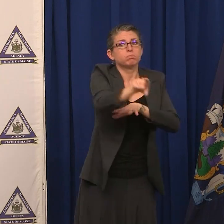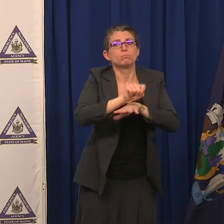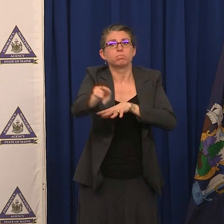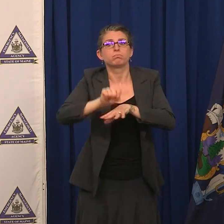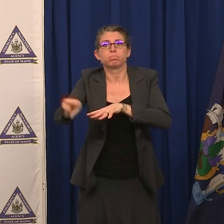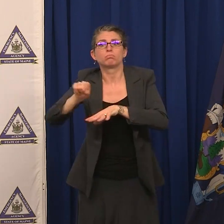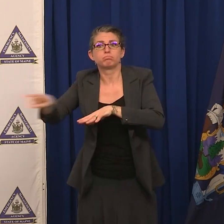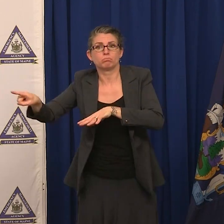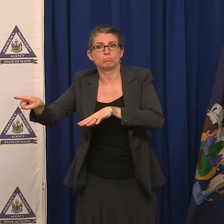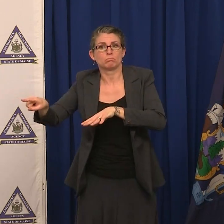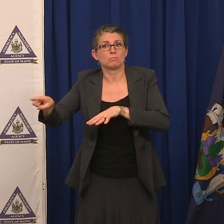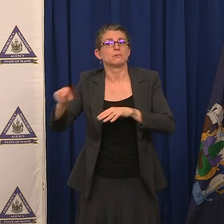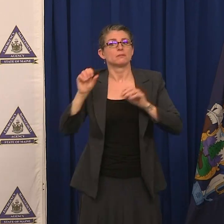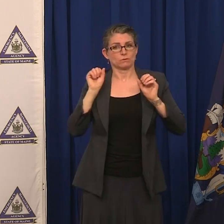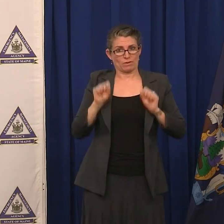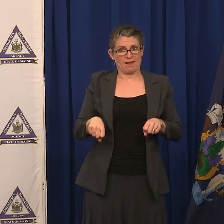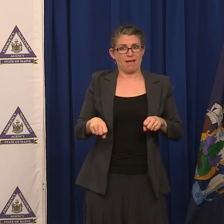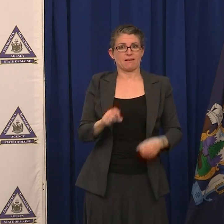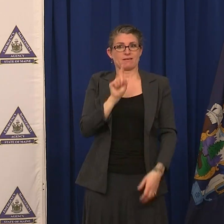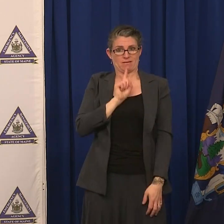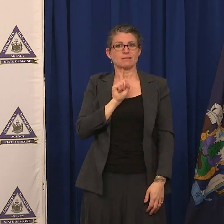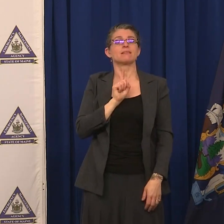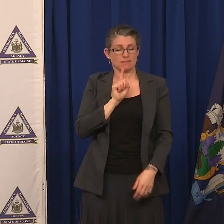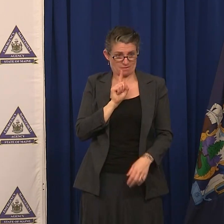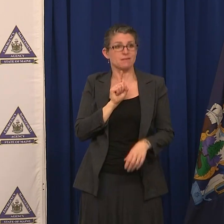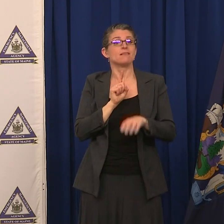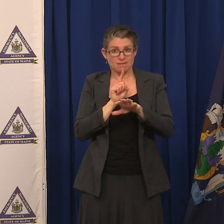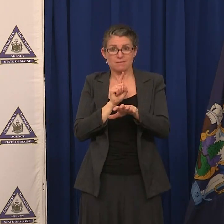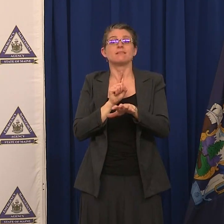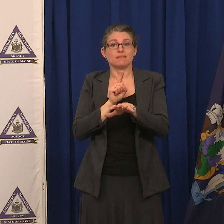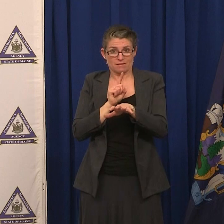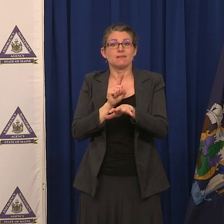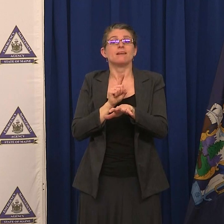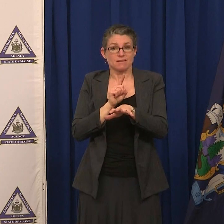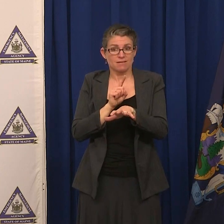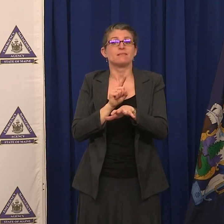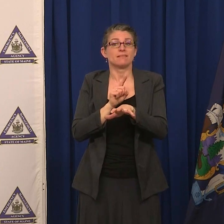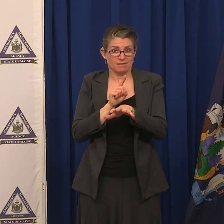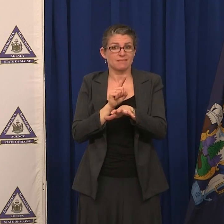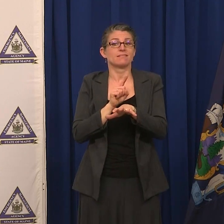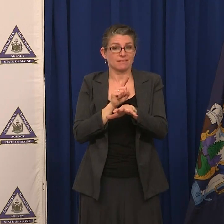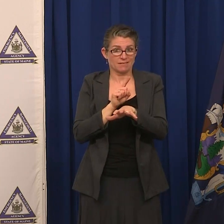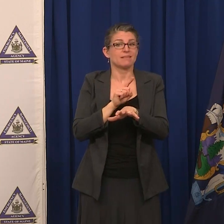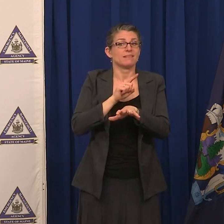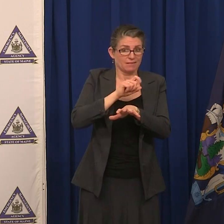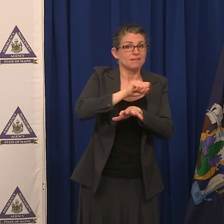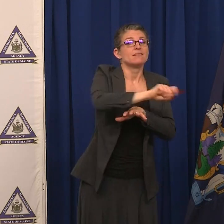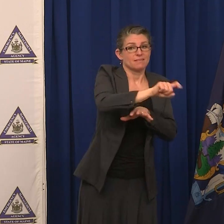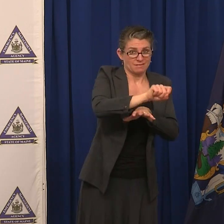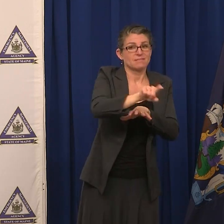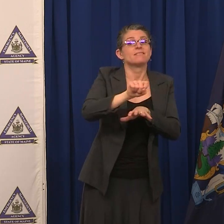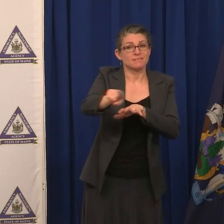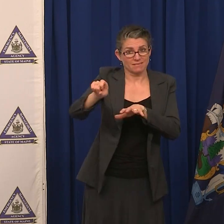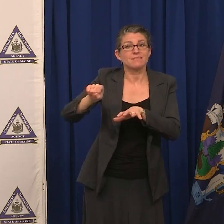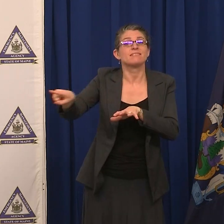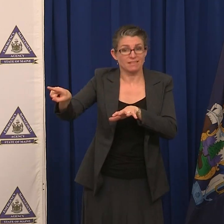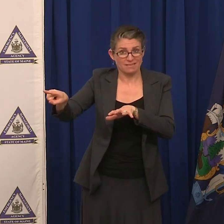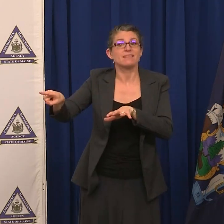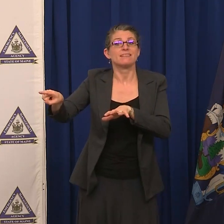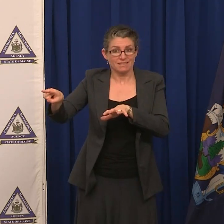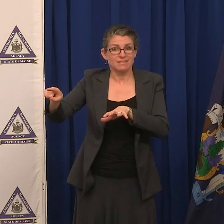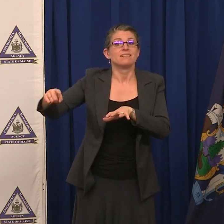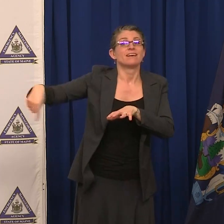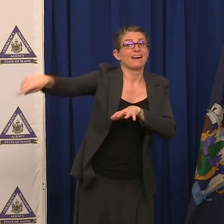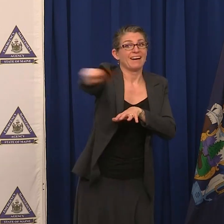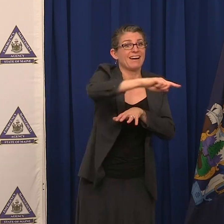scenarios, medium infection scenarios, high infection scenarios. When you come up with your estimates, you base it on high infection scenarios,